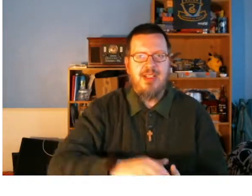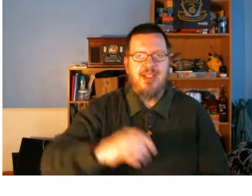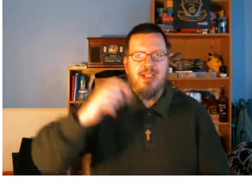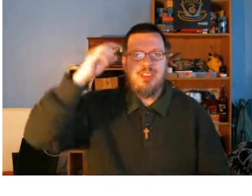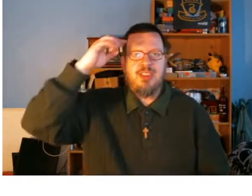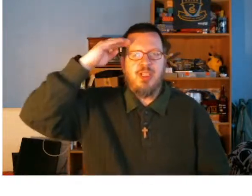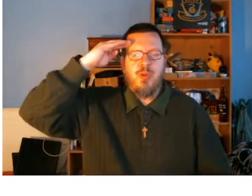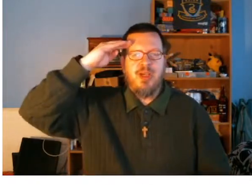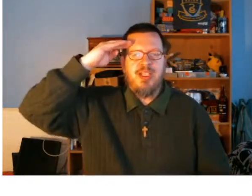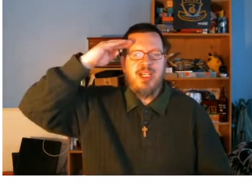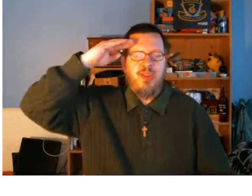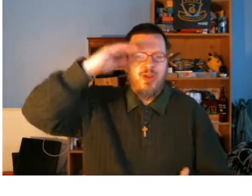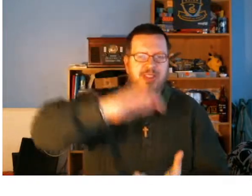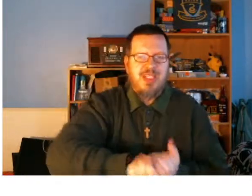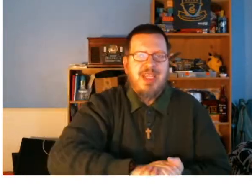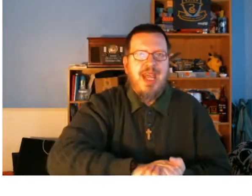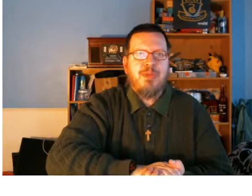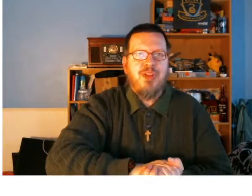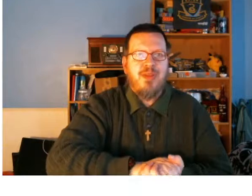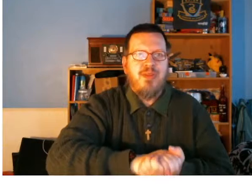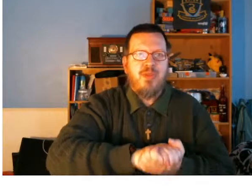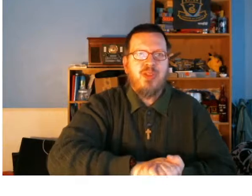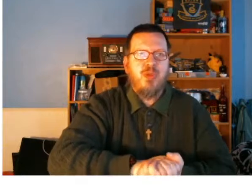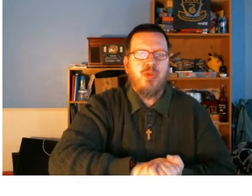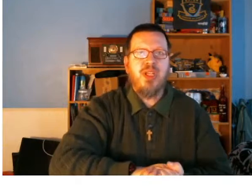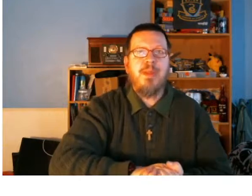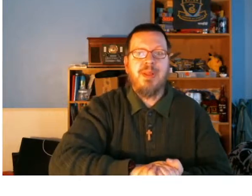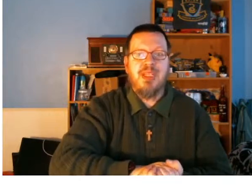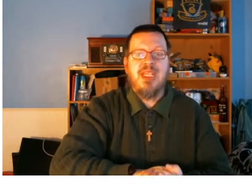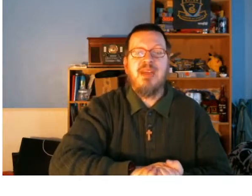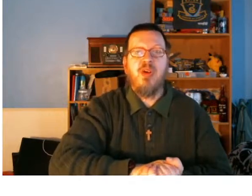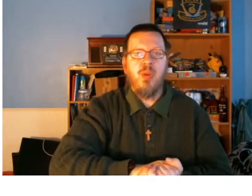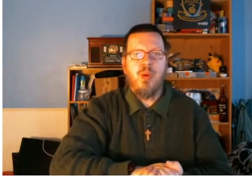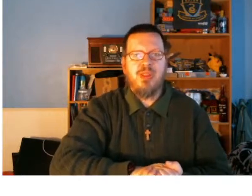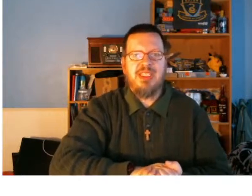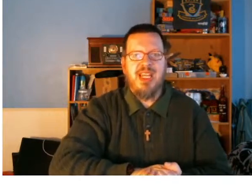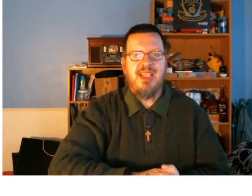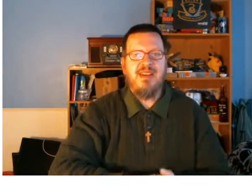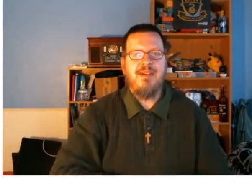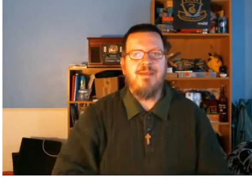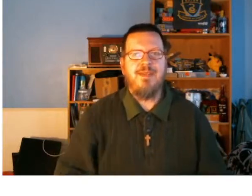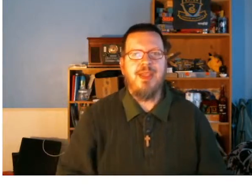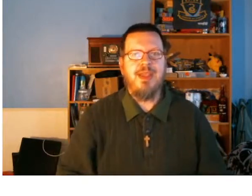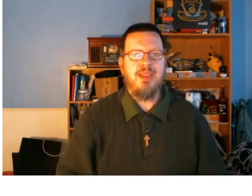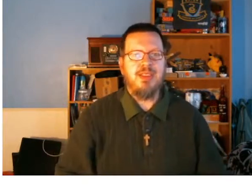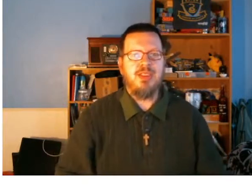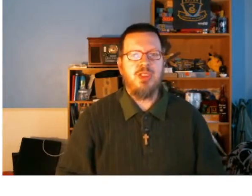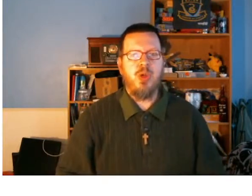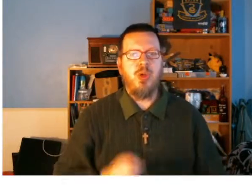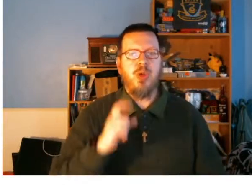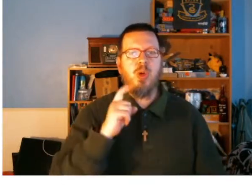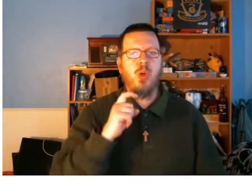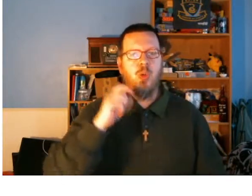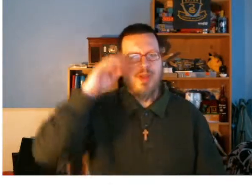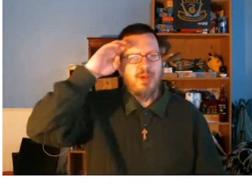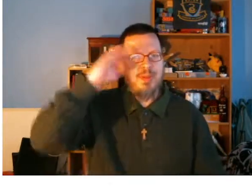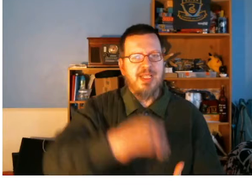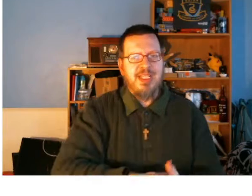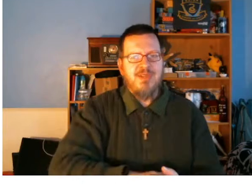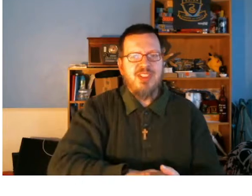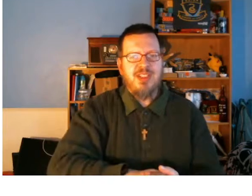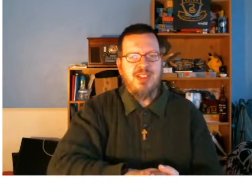hands. So we're going to take our thoughts and capture them, and that means we really believe what we're saying. So